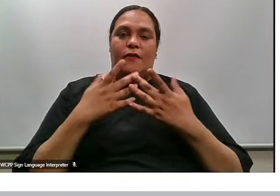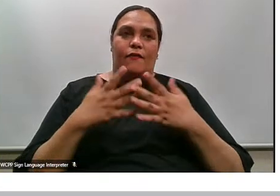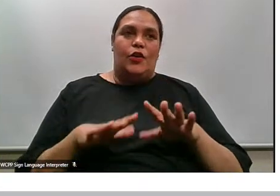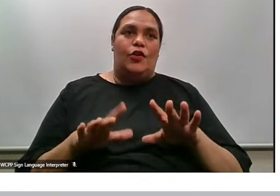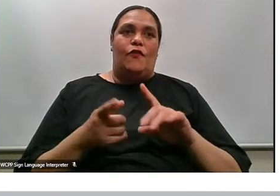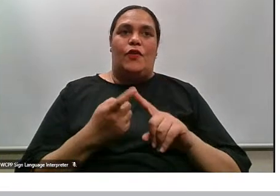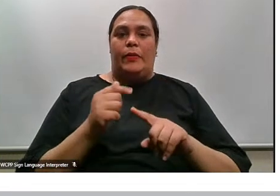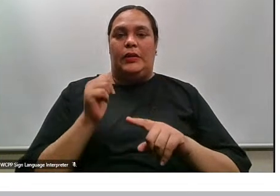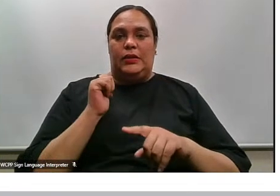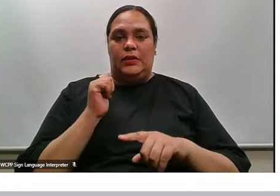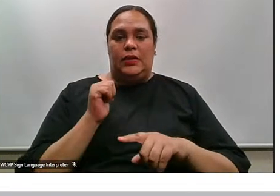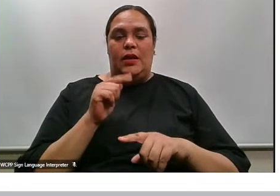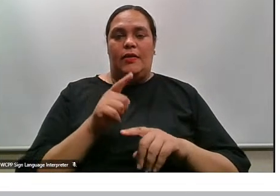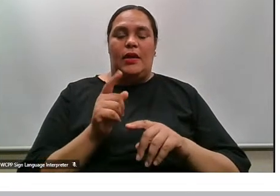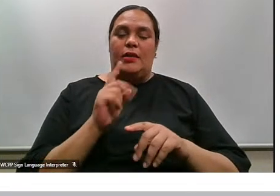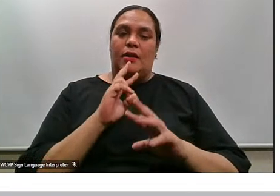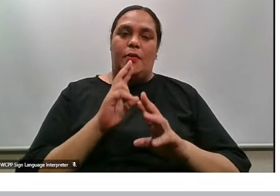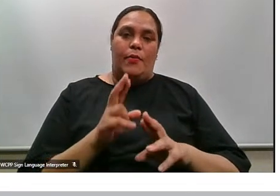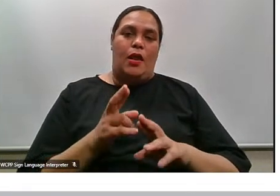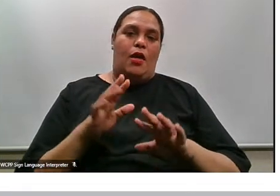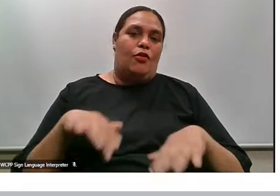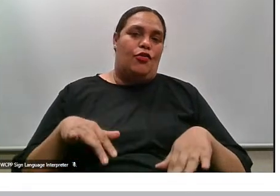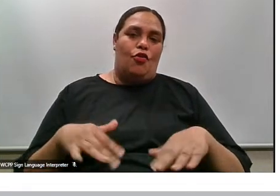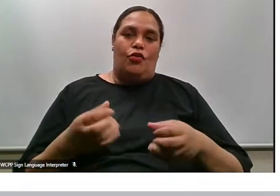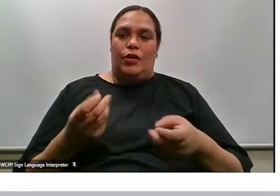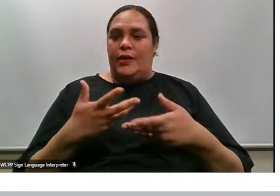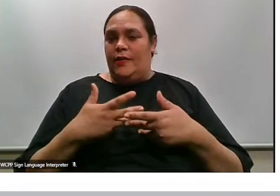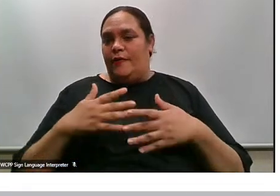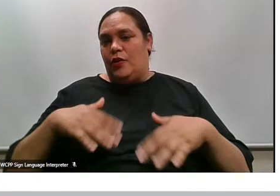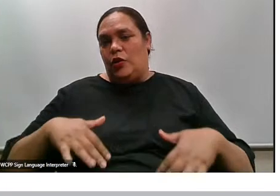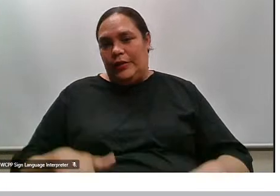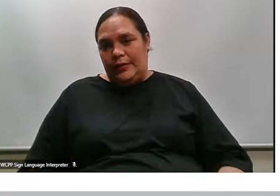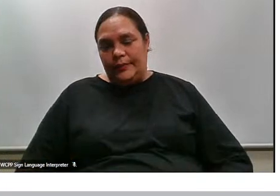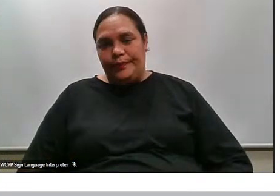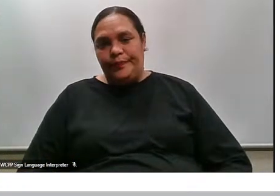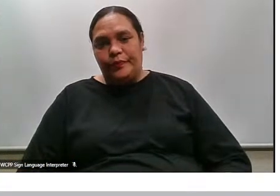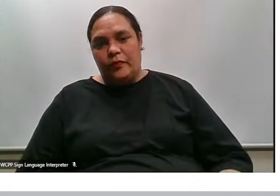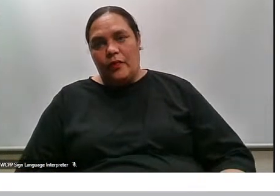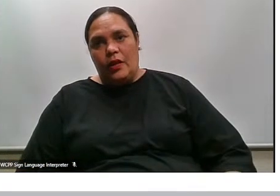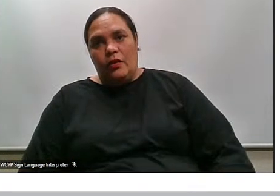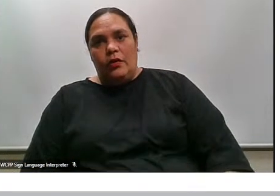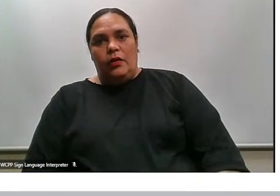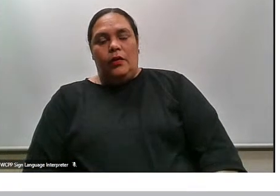of yesterday, that reply has not been forthcoming.